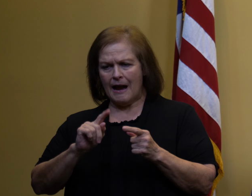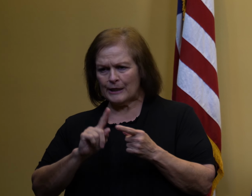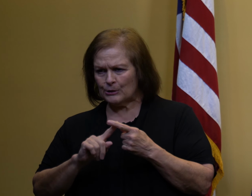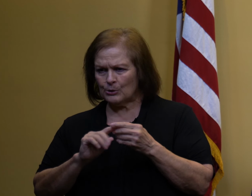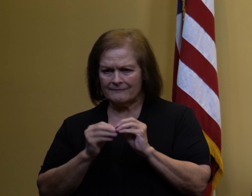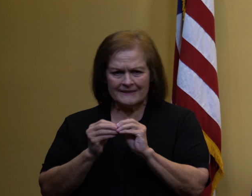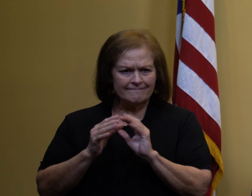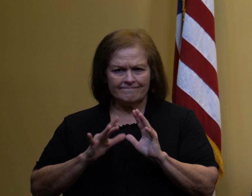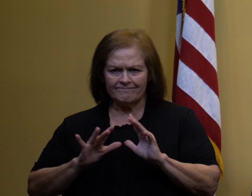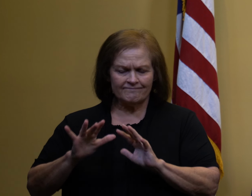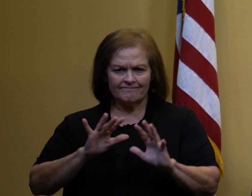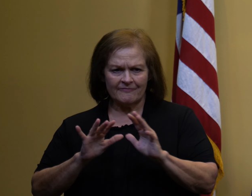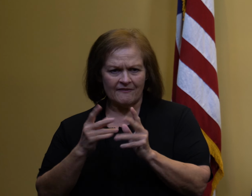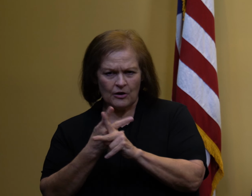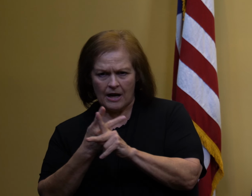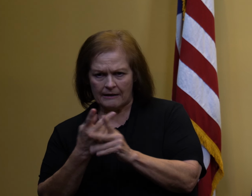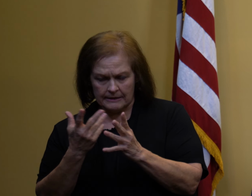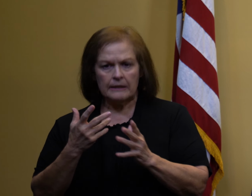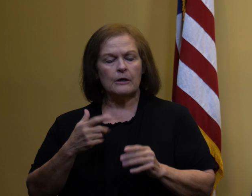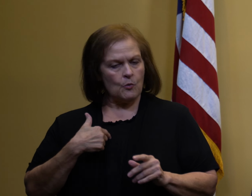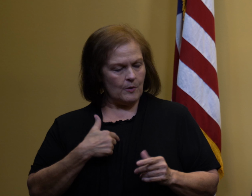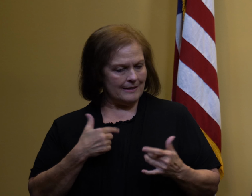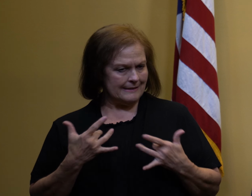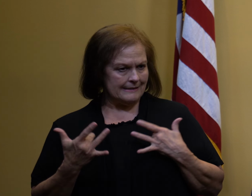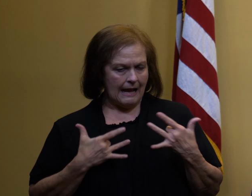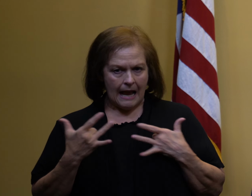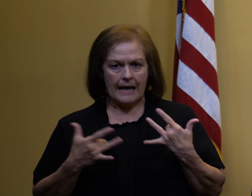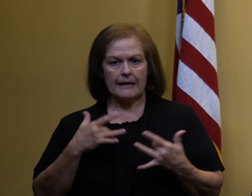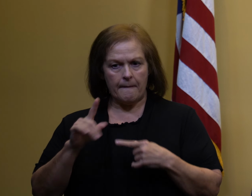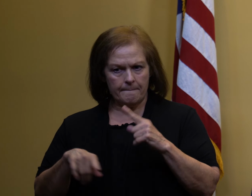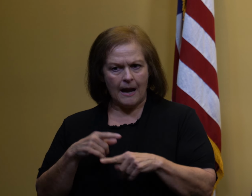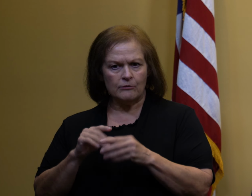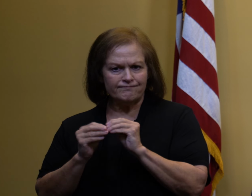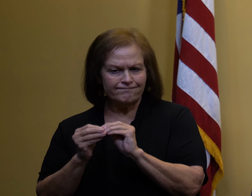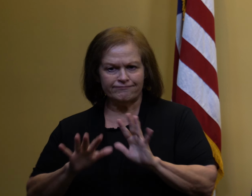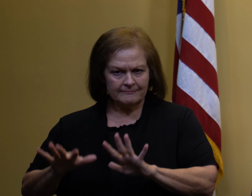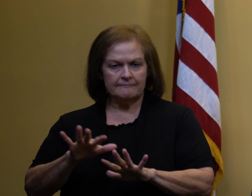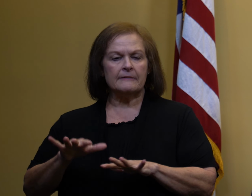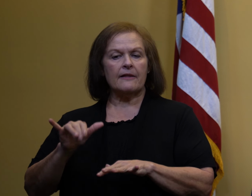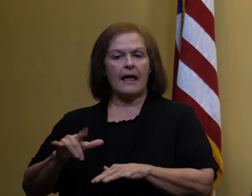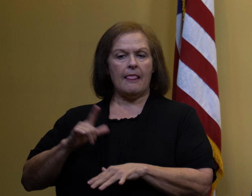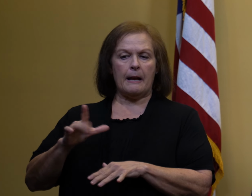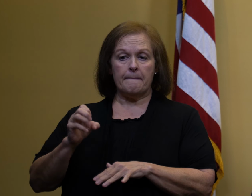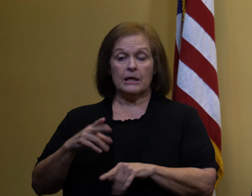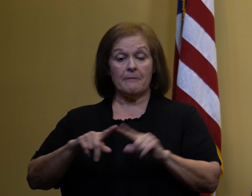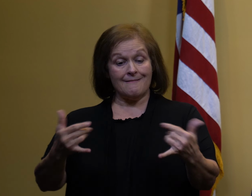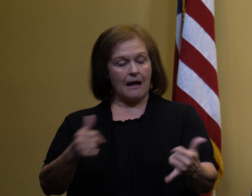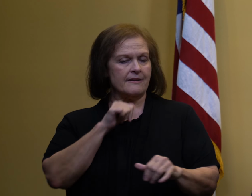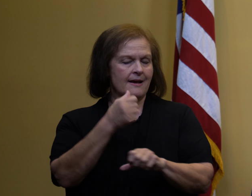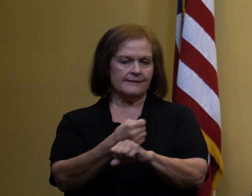we're very excited about it, we have to ensure, again, the safety of our people. It's not safe.